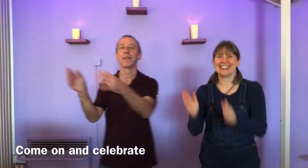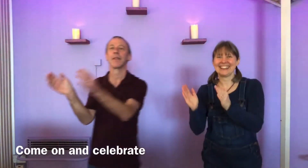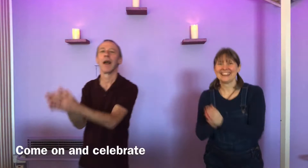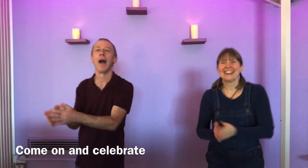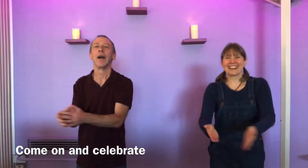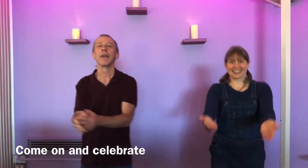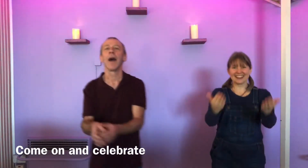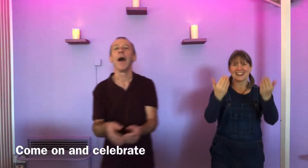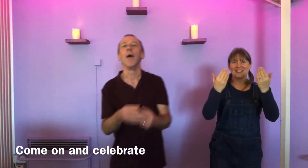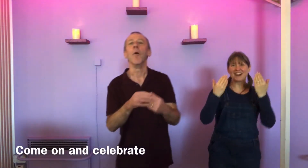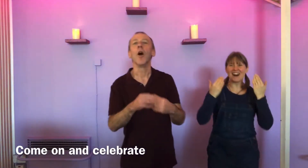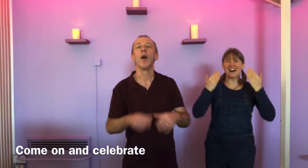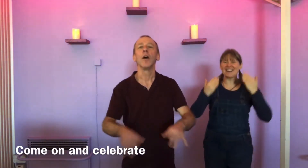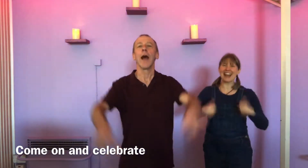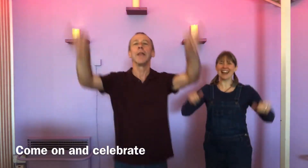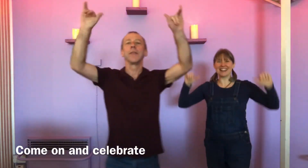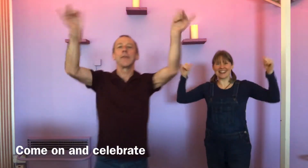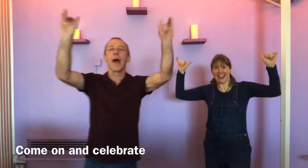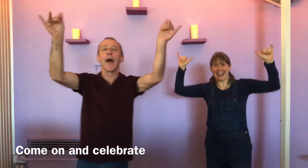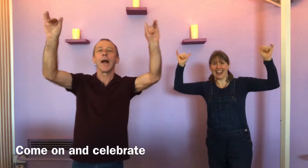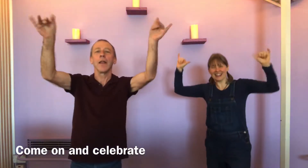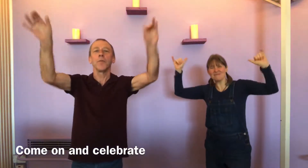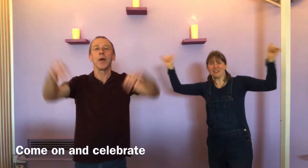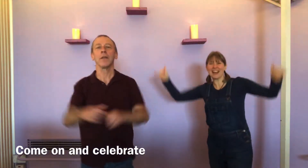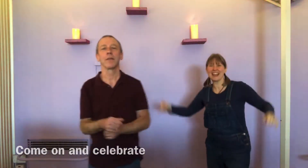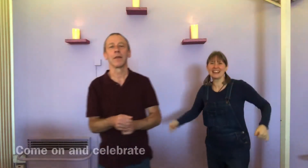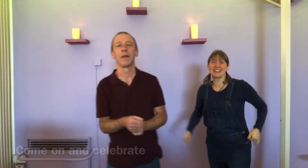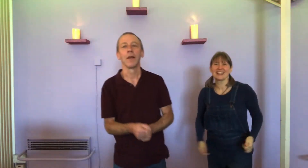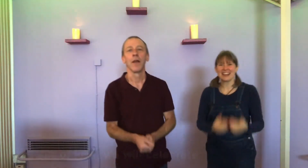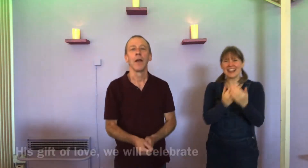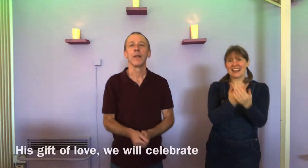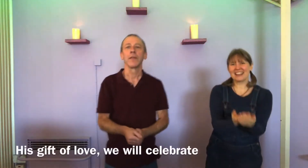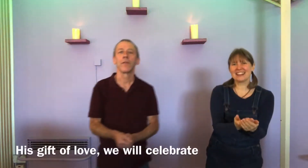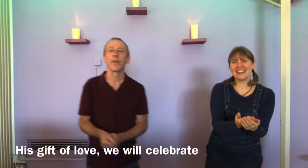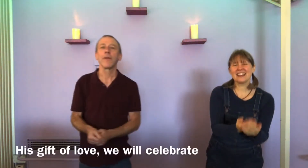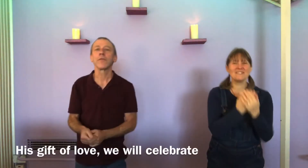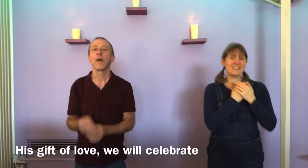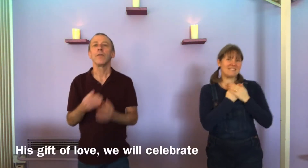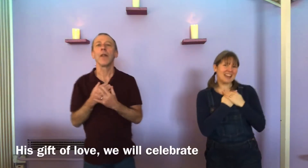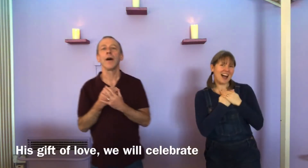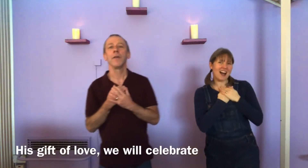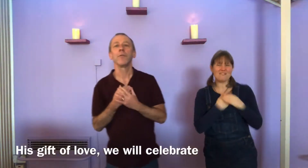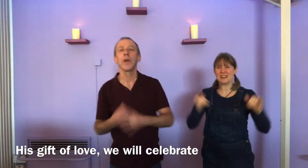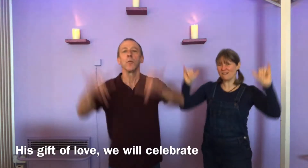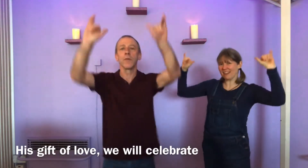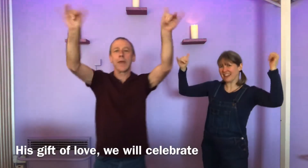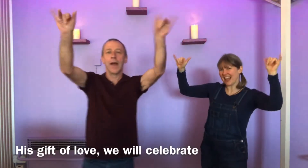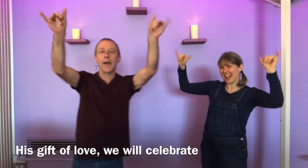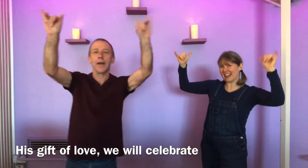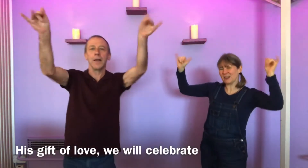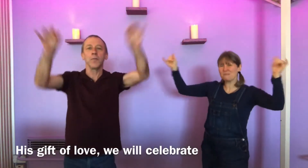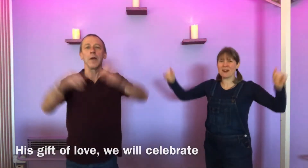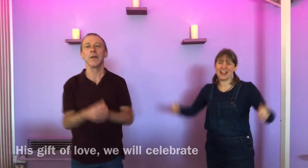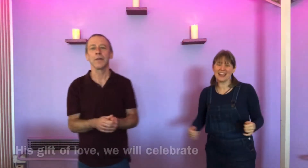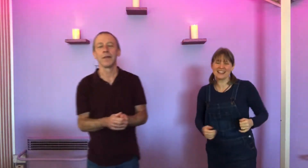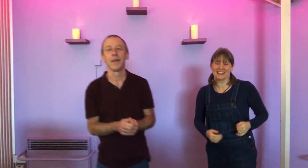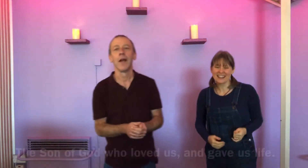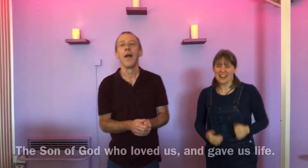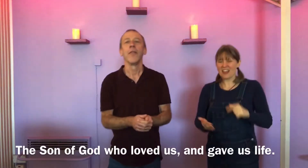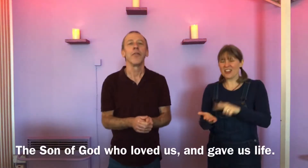Come on and celebrate His gift of love We will celebrate the